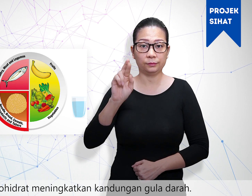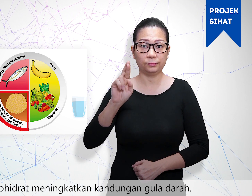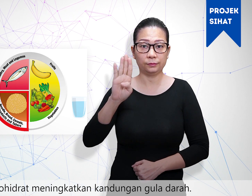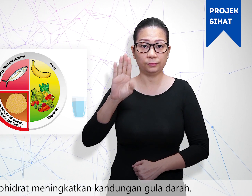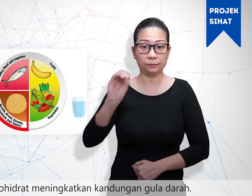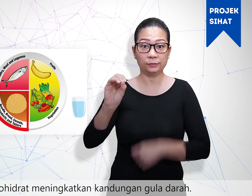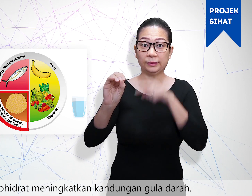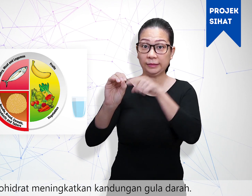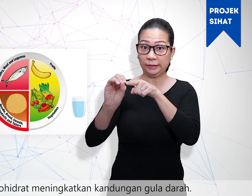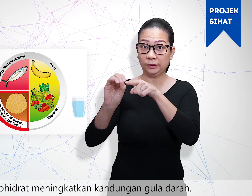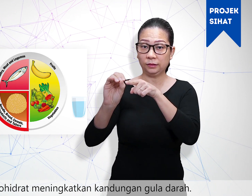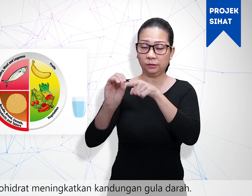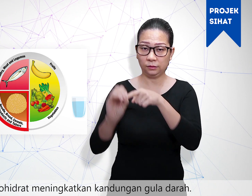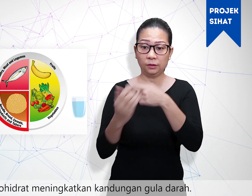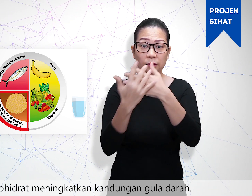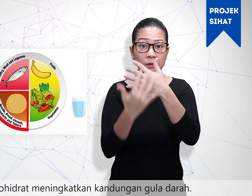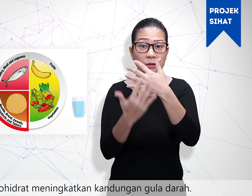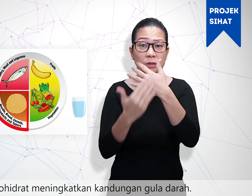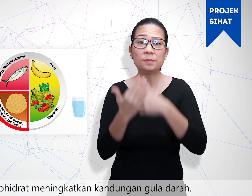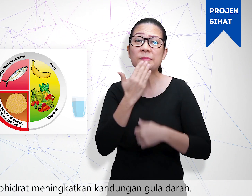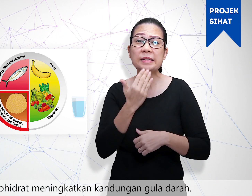Carbohydrates increase blood glucose.